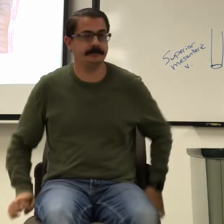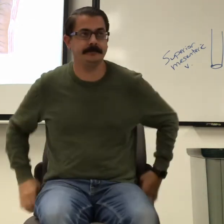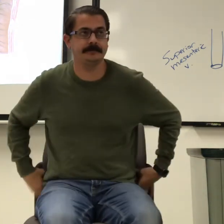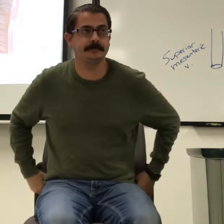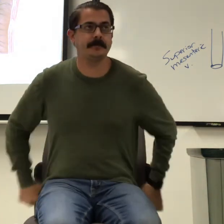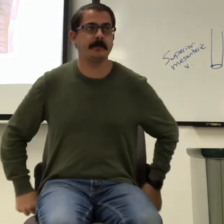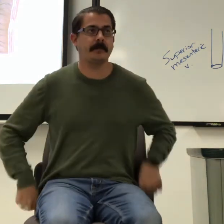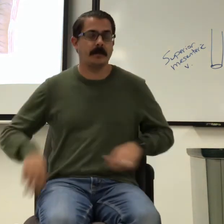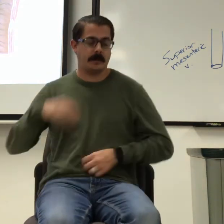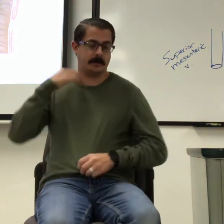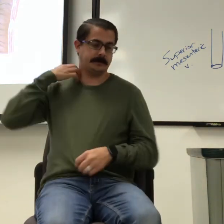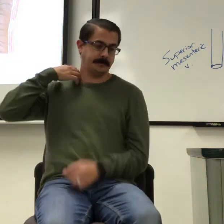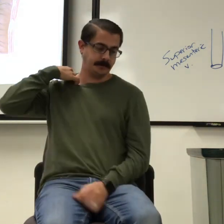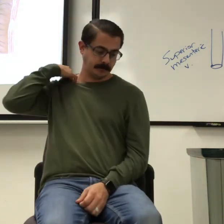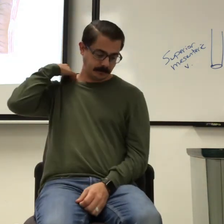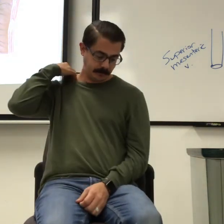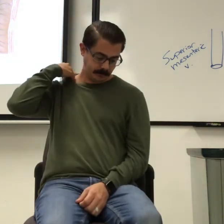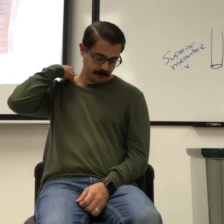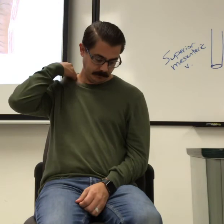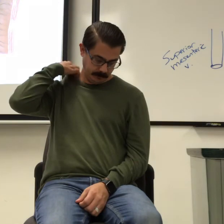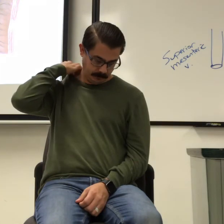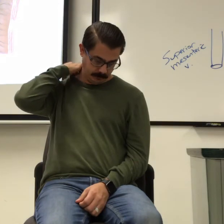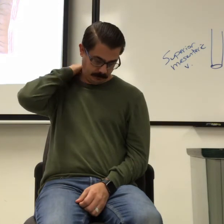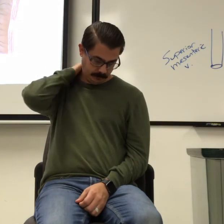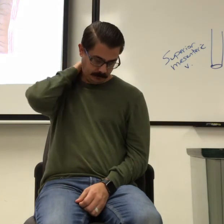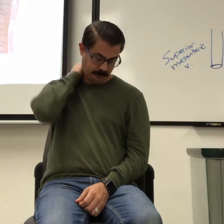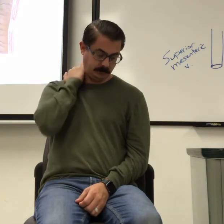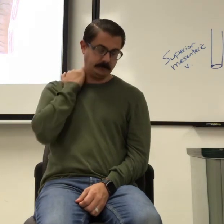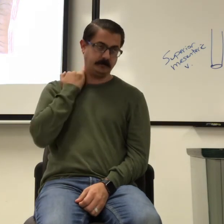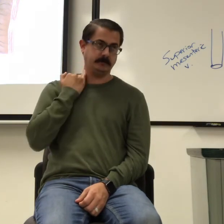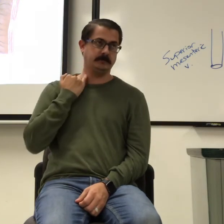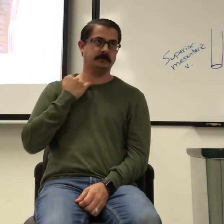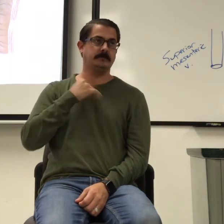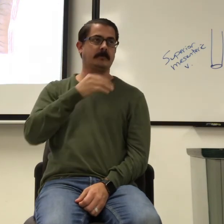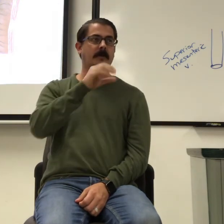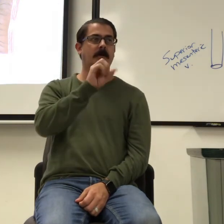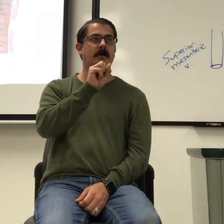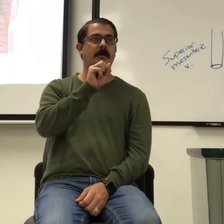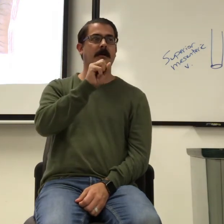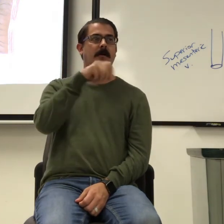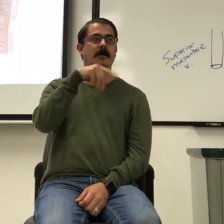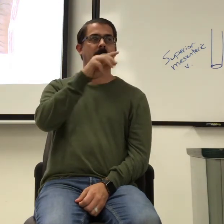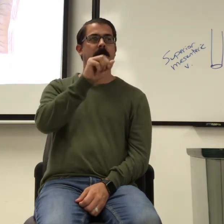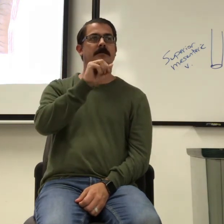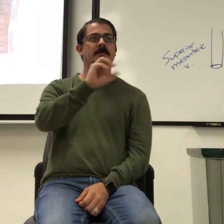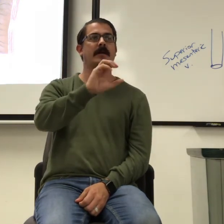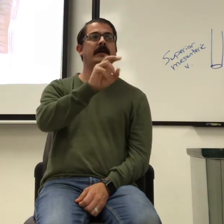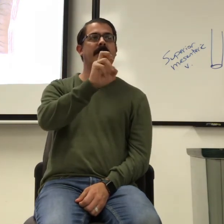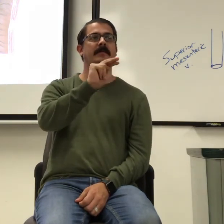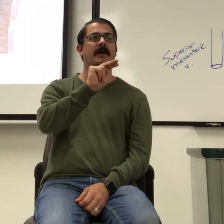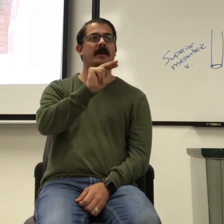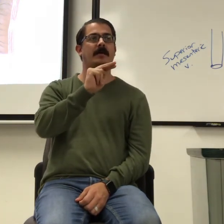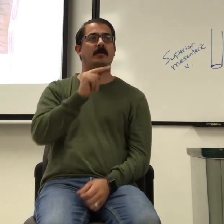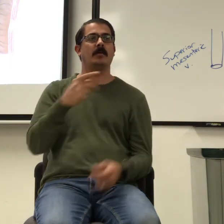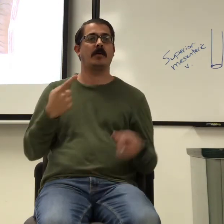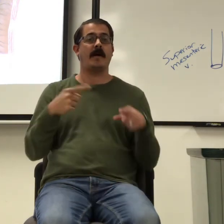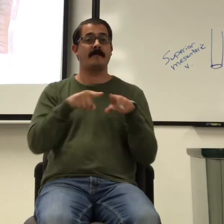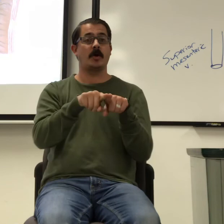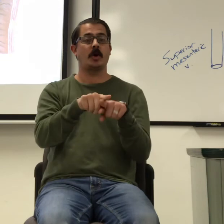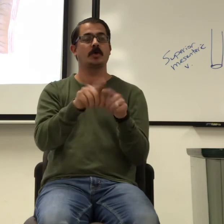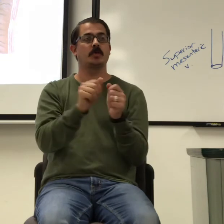Mesenteric vein. Splenic vein is going to come from this side and going to merge with the inferior mesenteric vein.